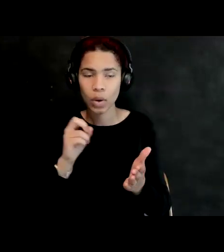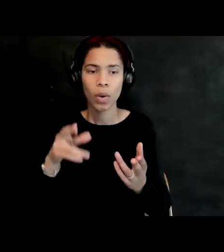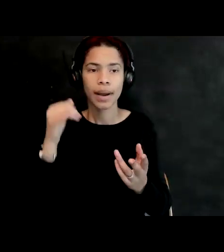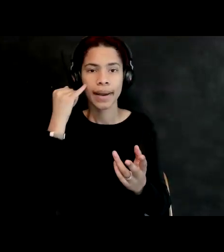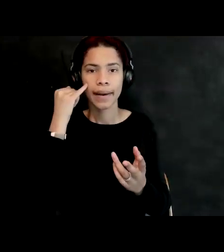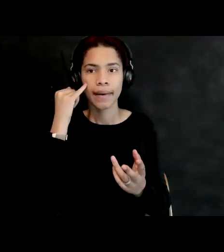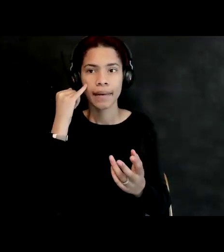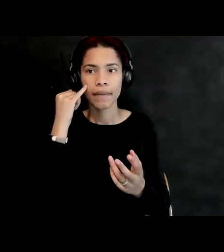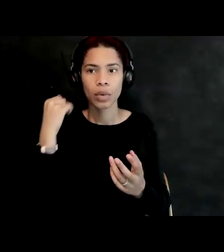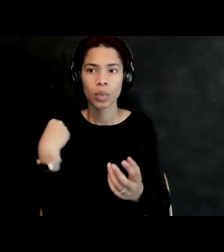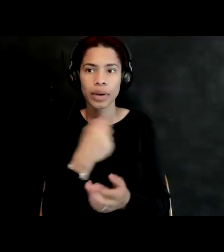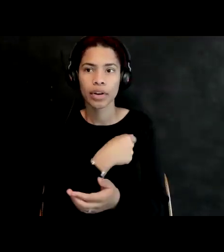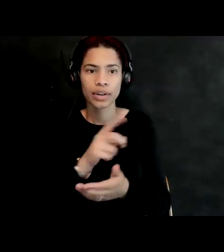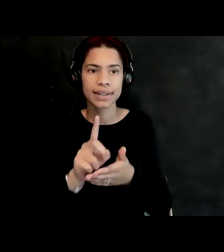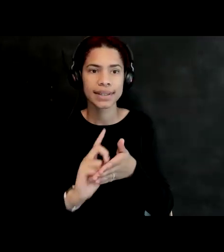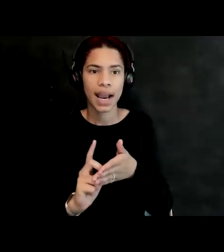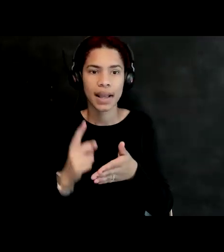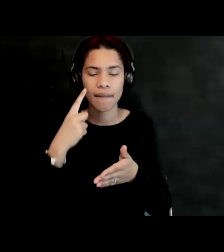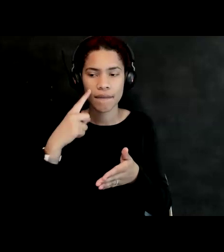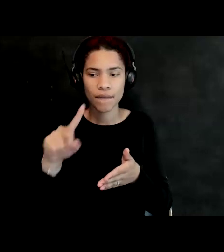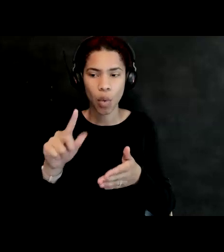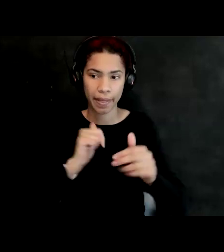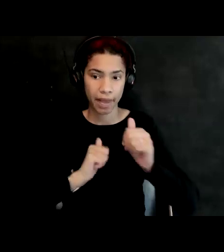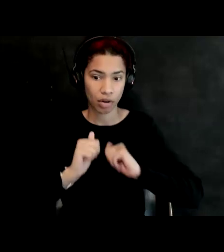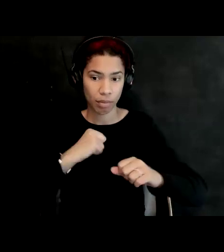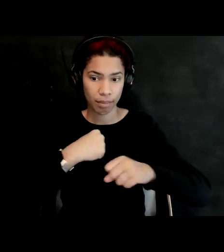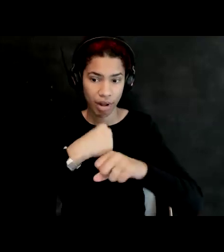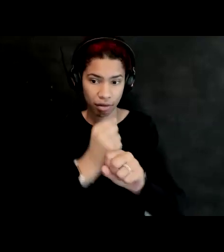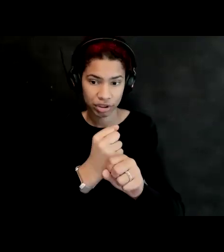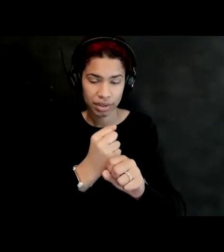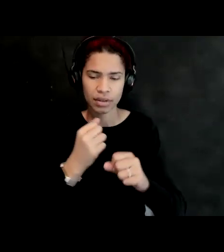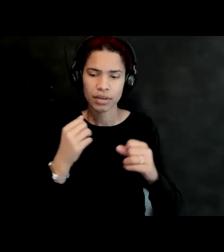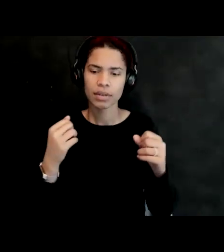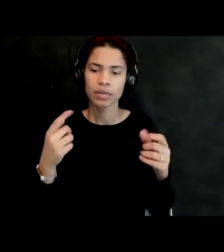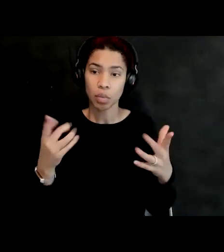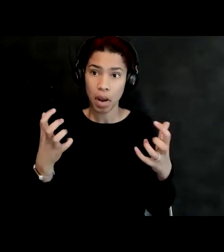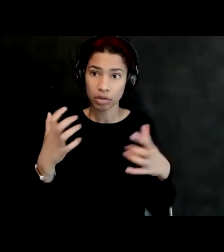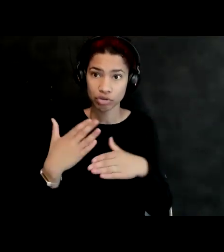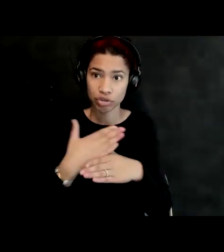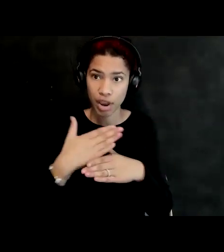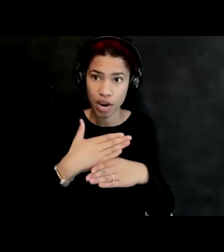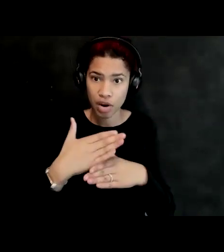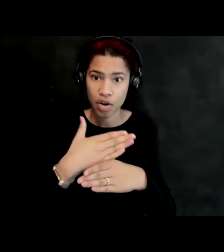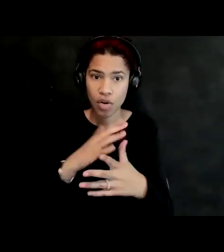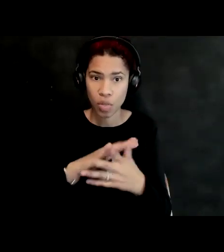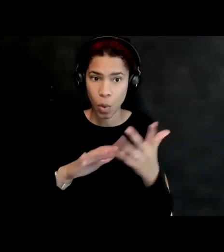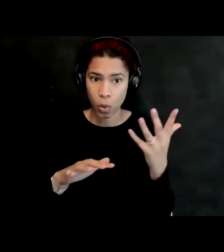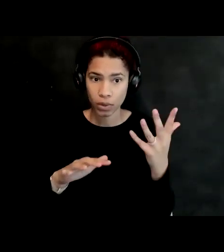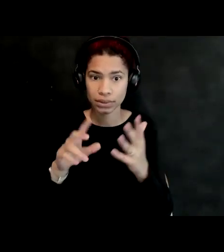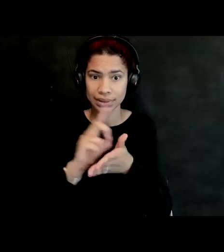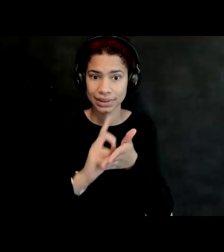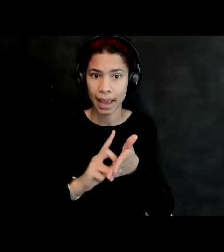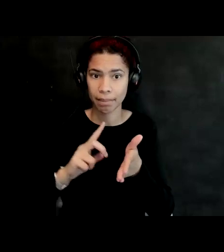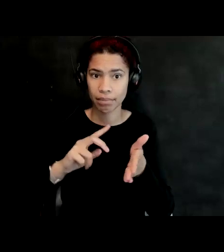if you were designing it for theatrical production and you wanted to share those design